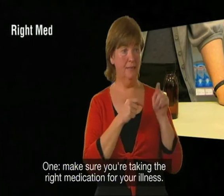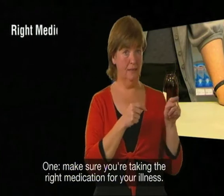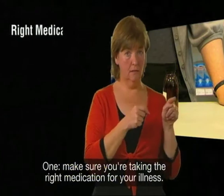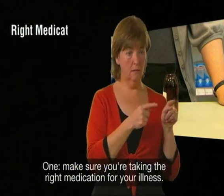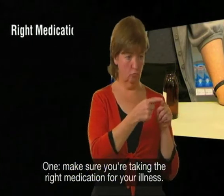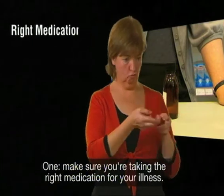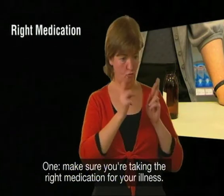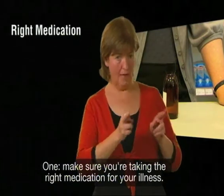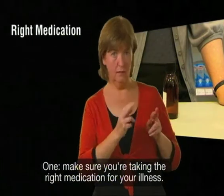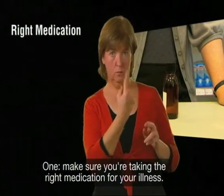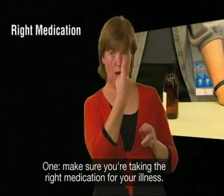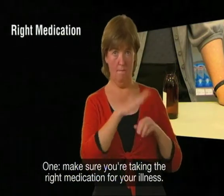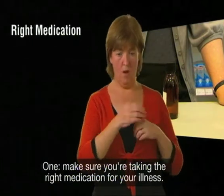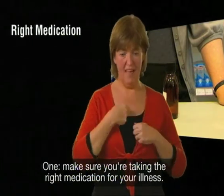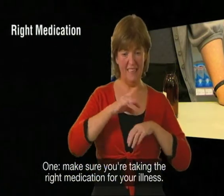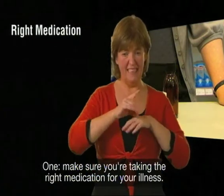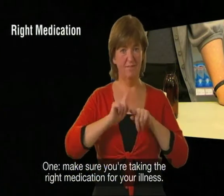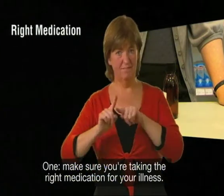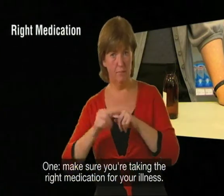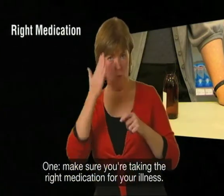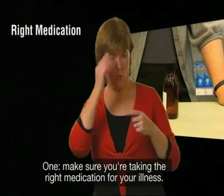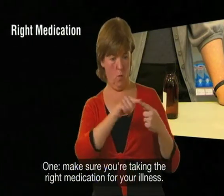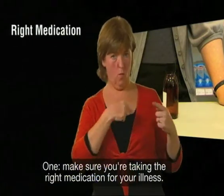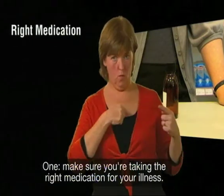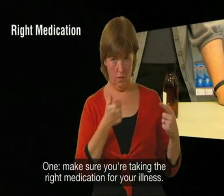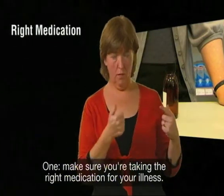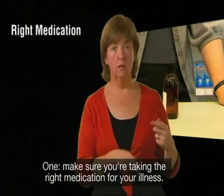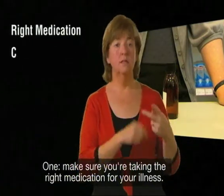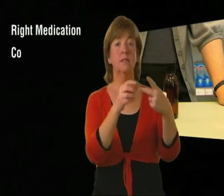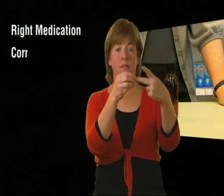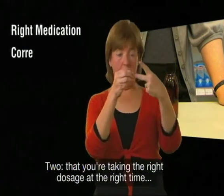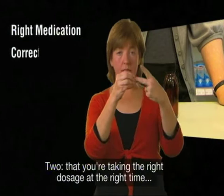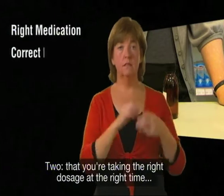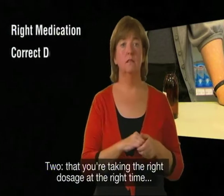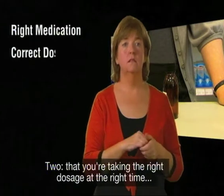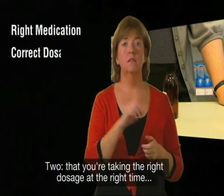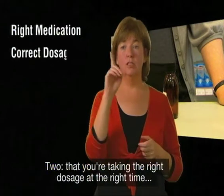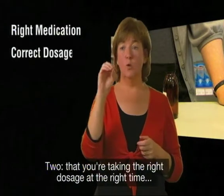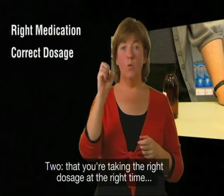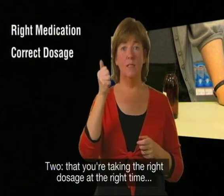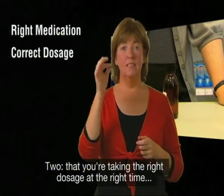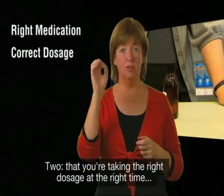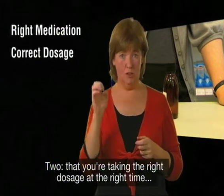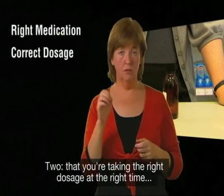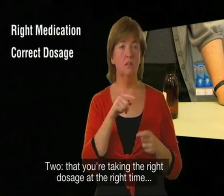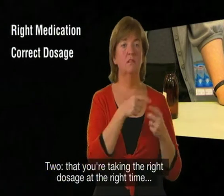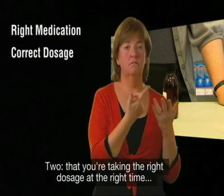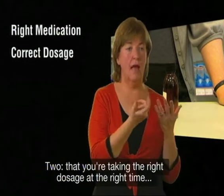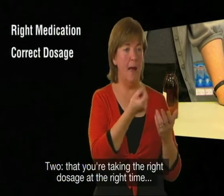1. Make sure you're taking the right medication for your illness. 2. That you're taking the right dosage at the